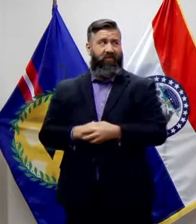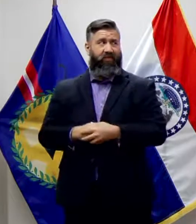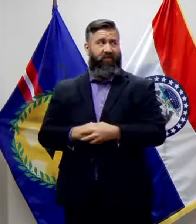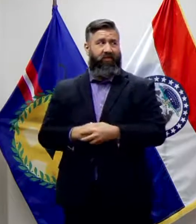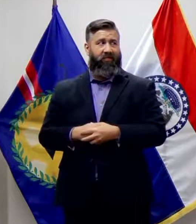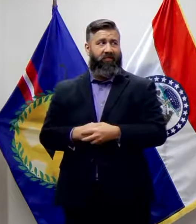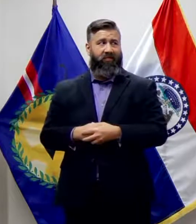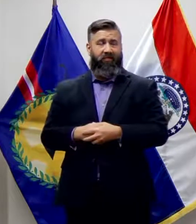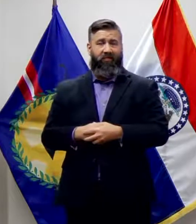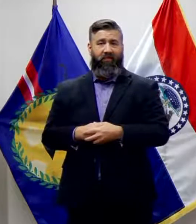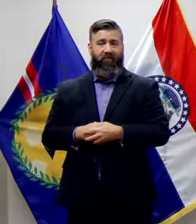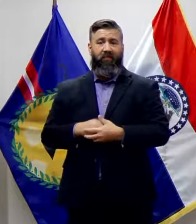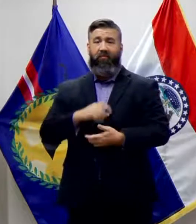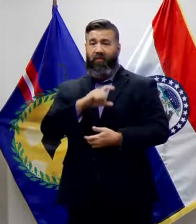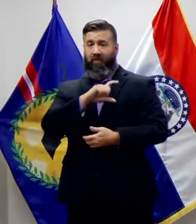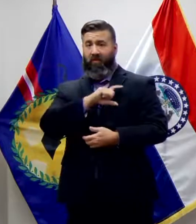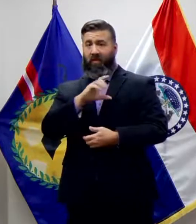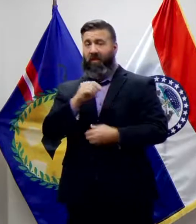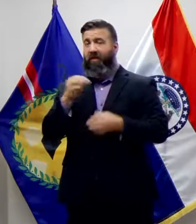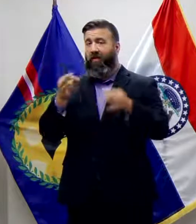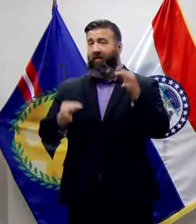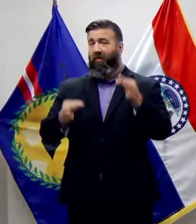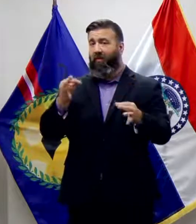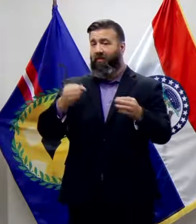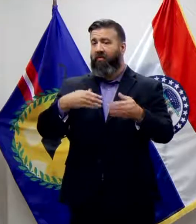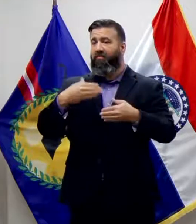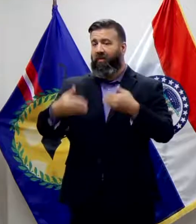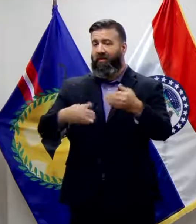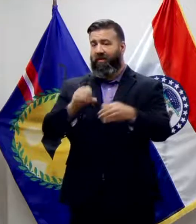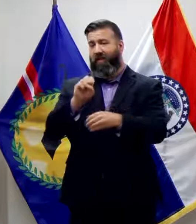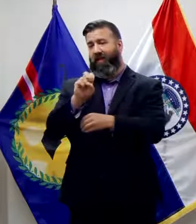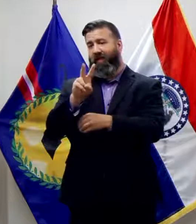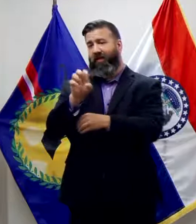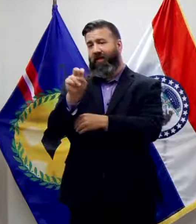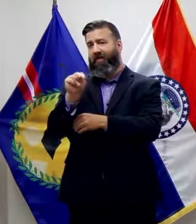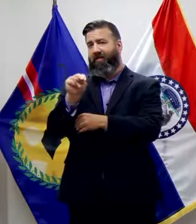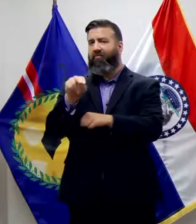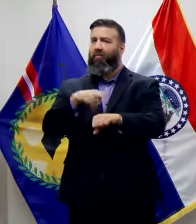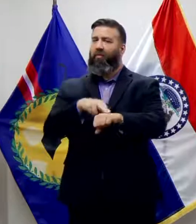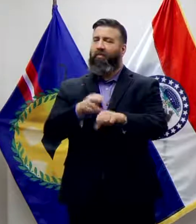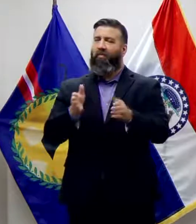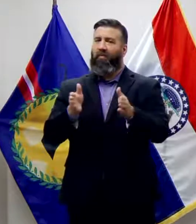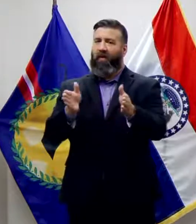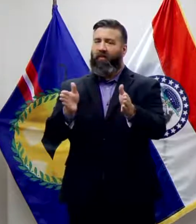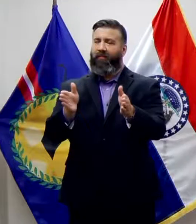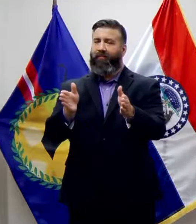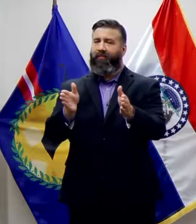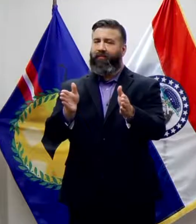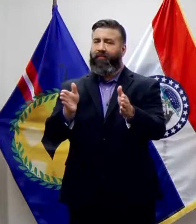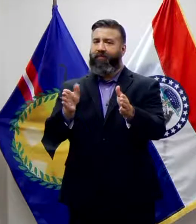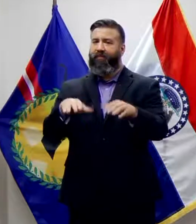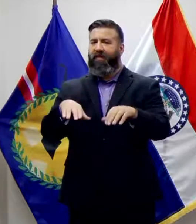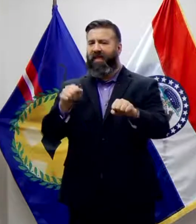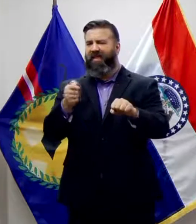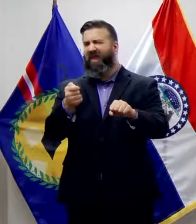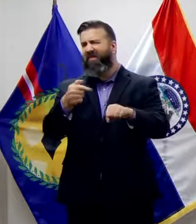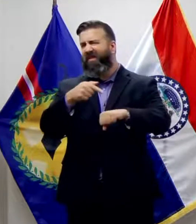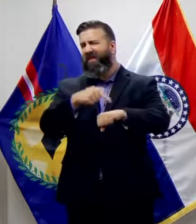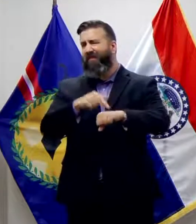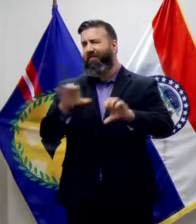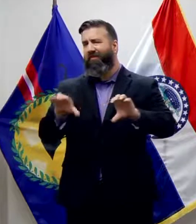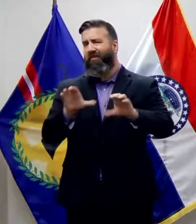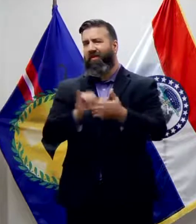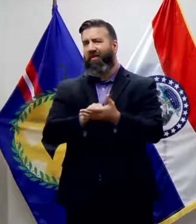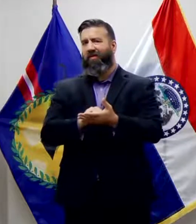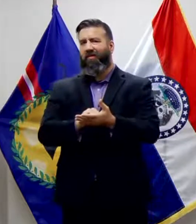Well, the sheriff and the courts will process evictions in their normal manner. It takes a little bit of time to do